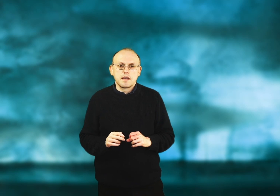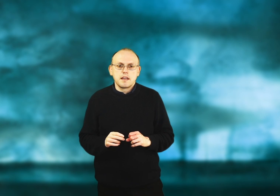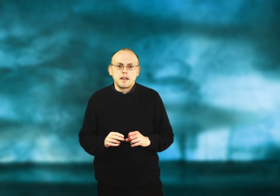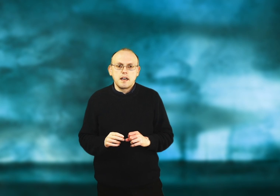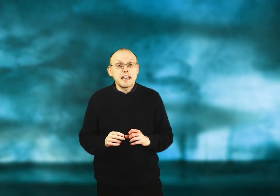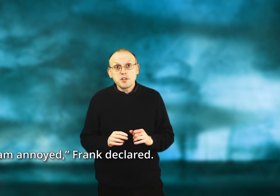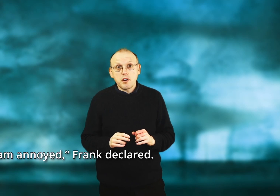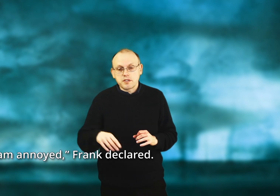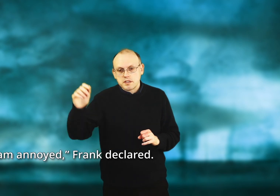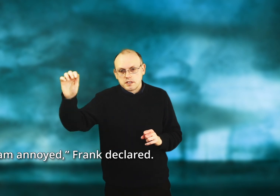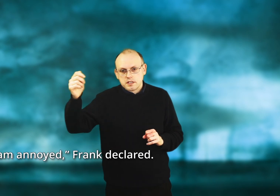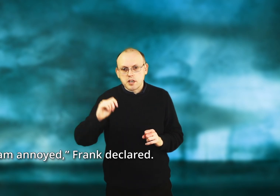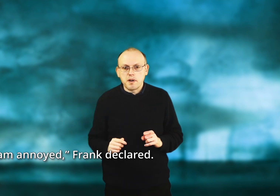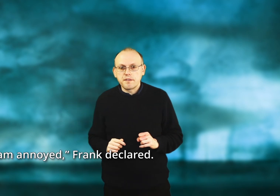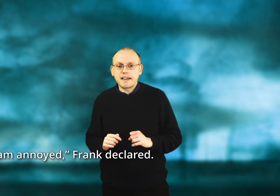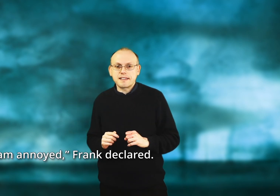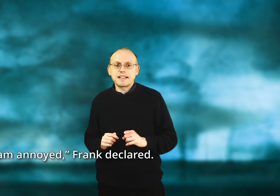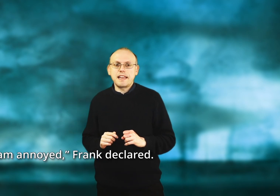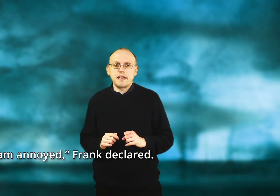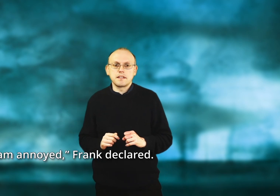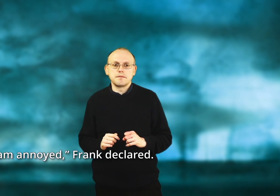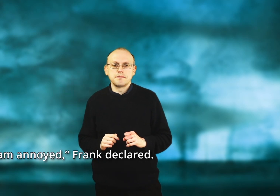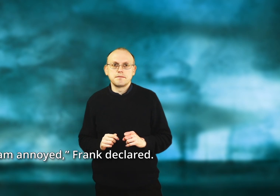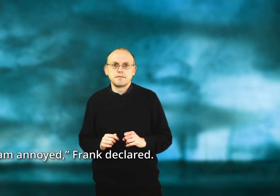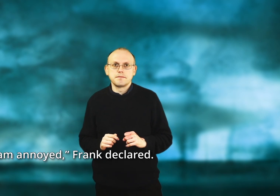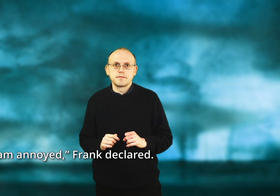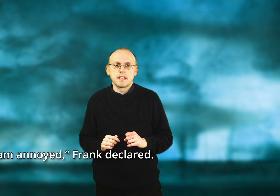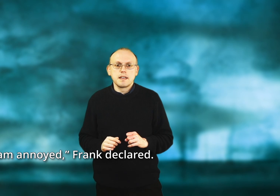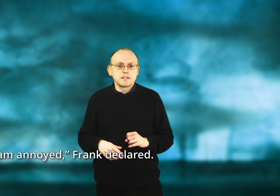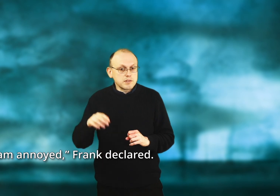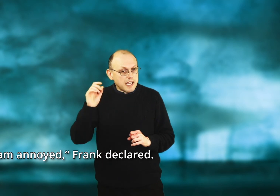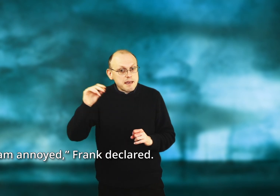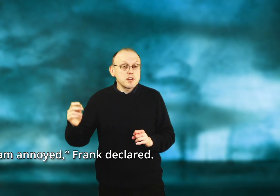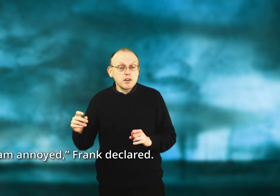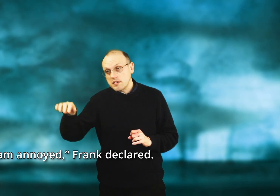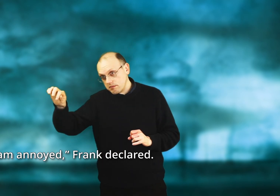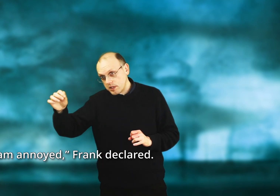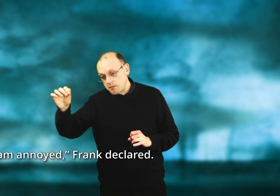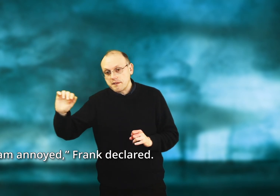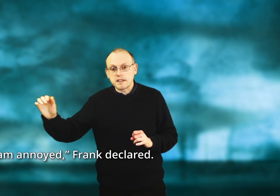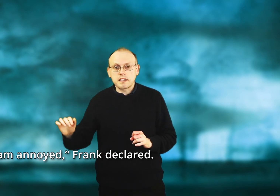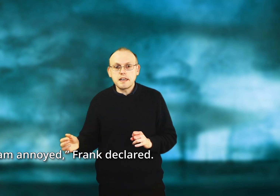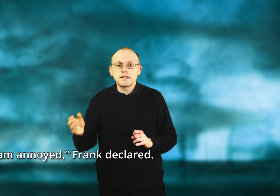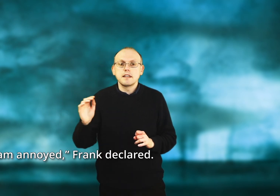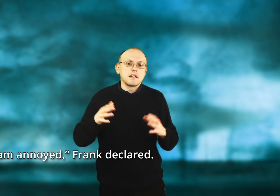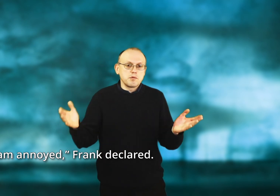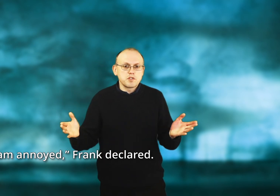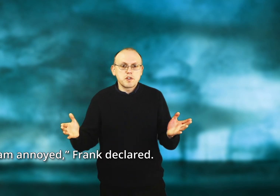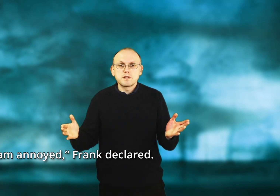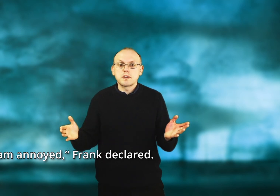I am annoyed, comma, Frank declared. So in I am annoyed, comma, Frank declared, we usually use a comma